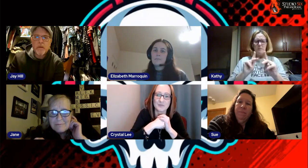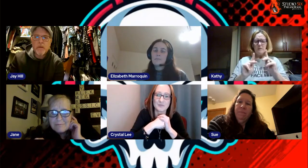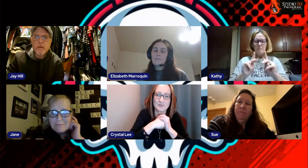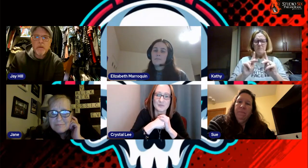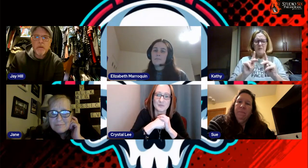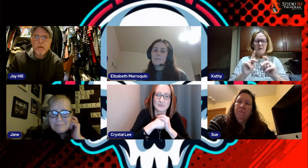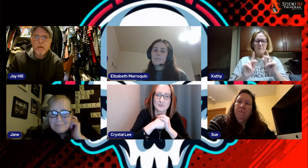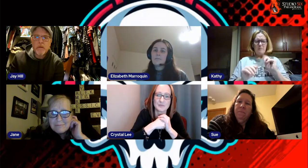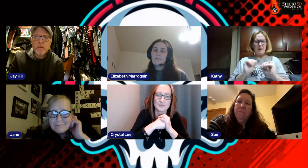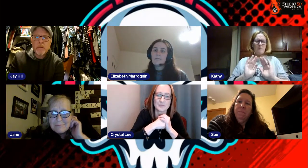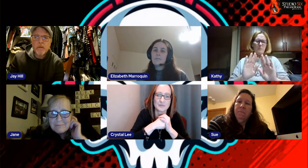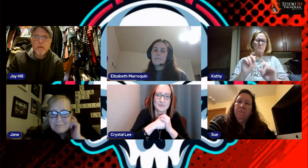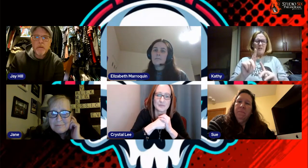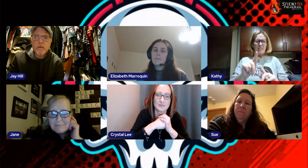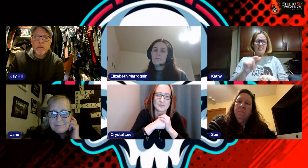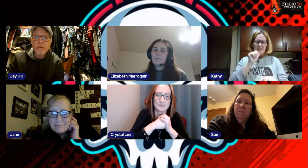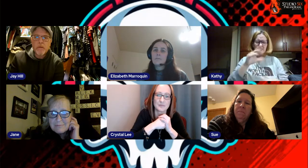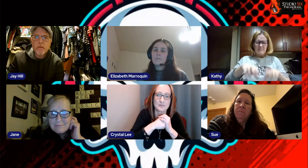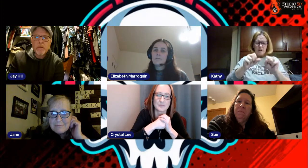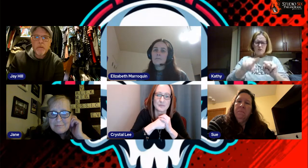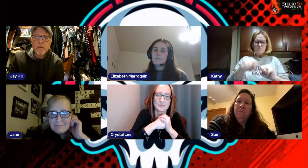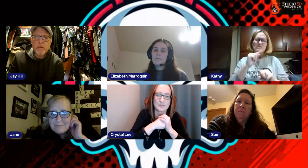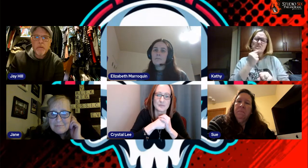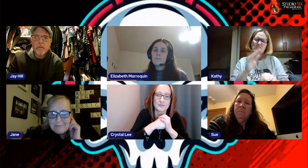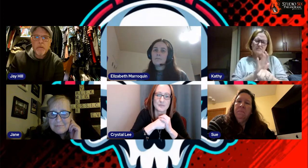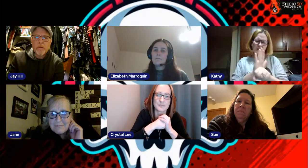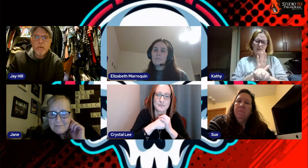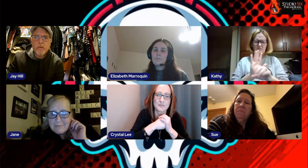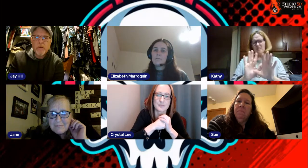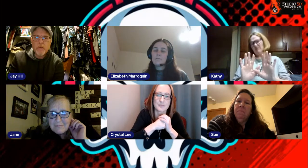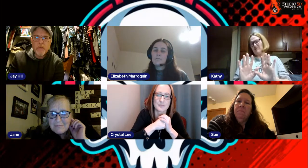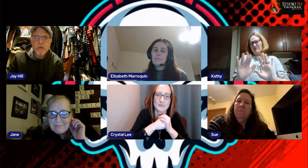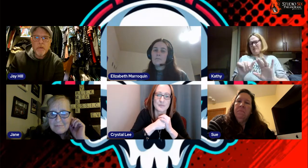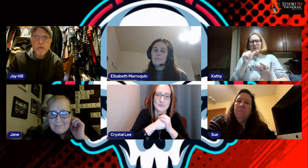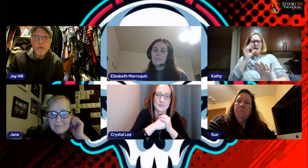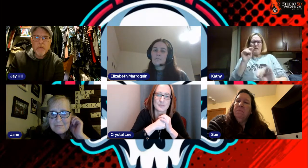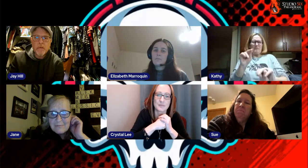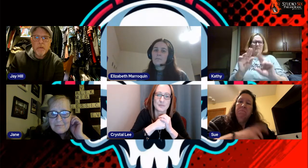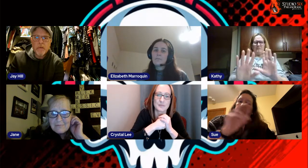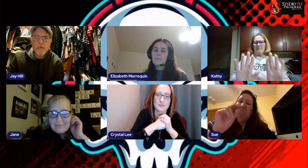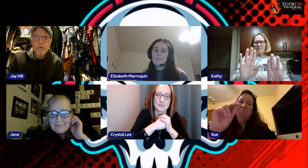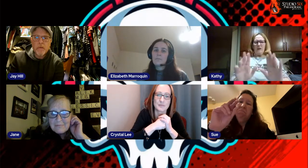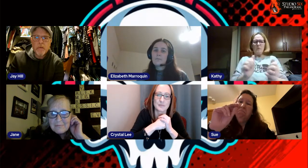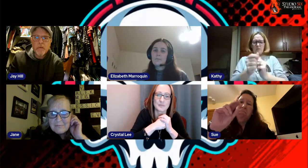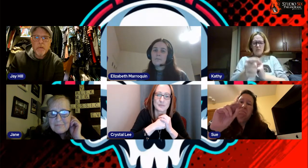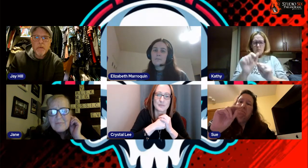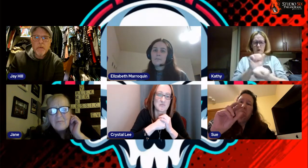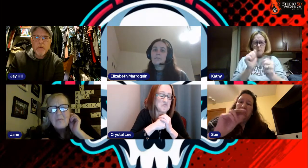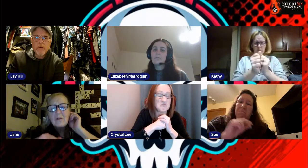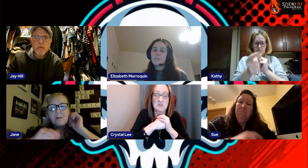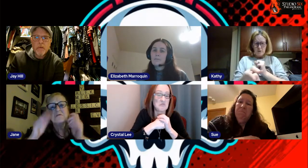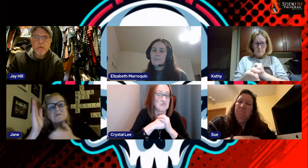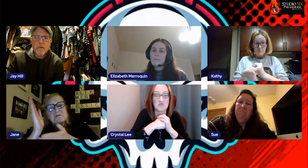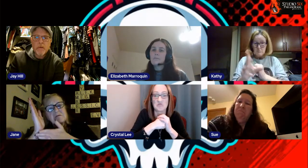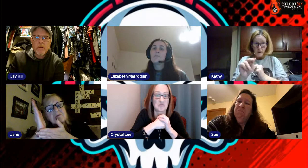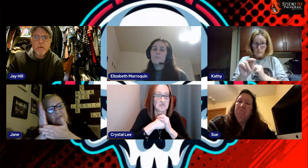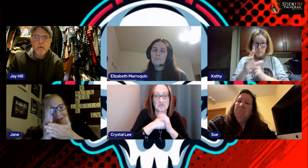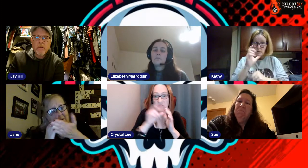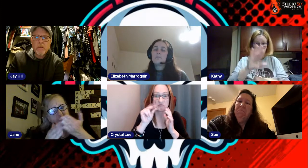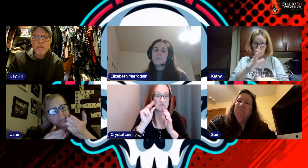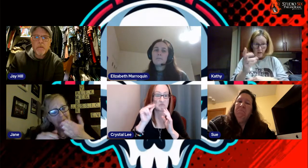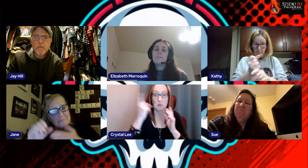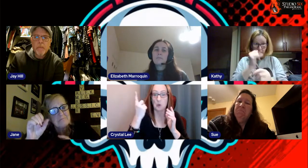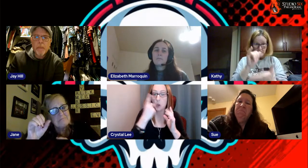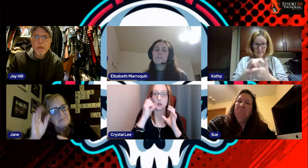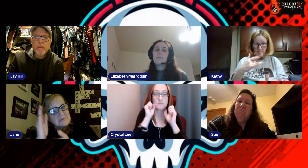did you have people maybe like a pushback, like they didn't take you serious enough? No. If you working with you, no,